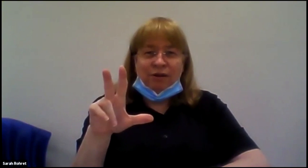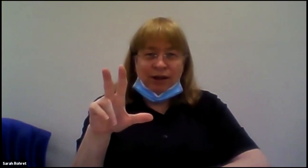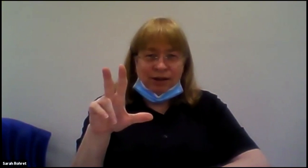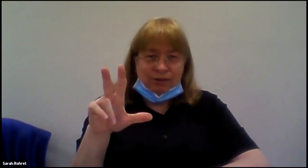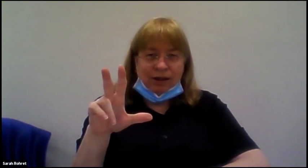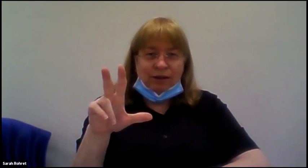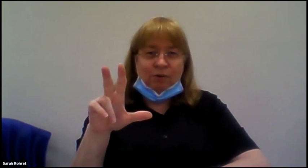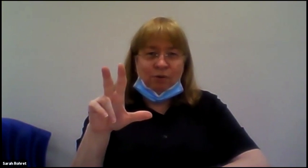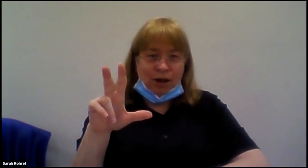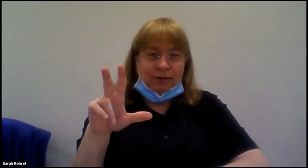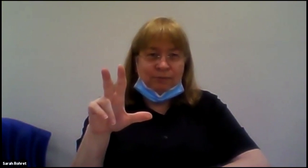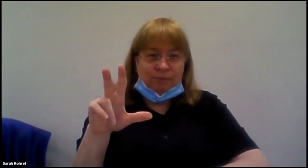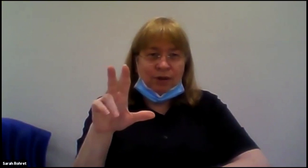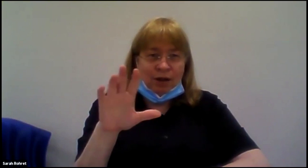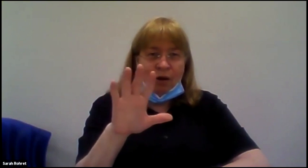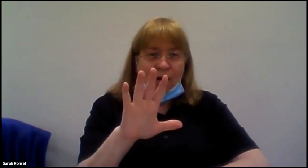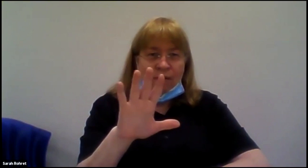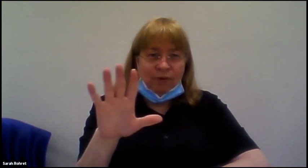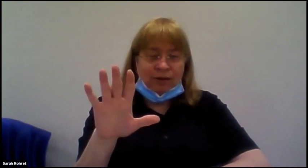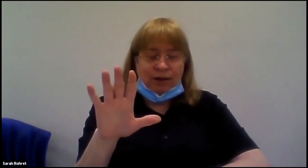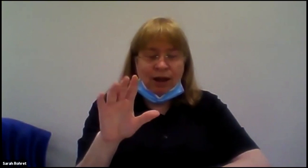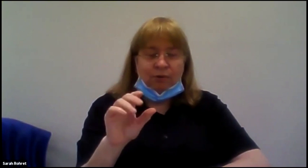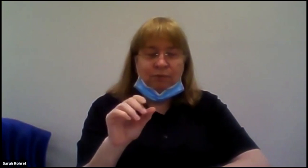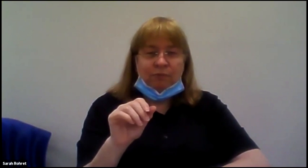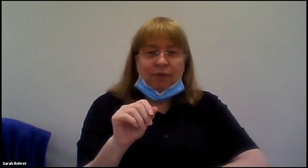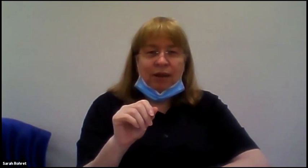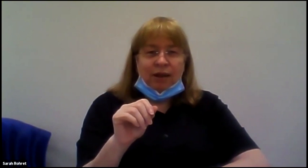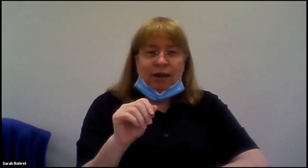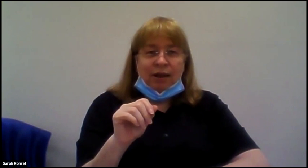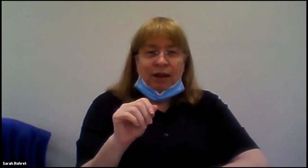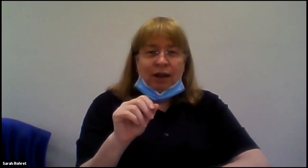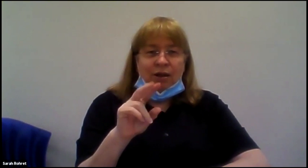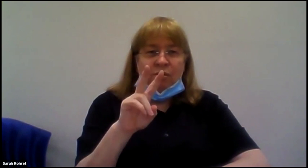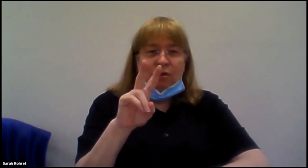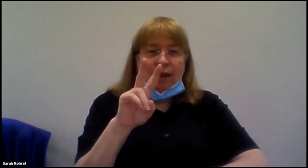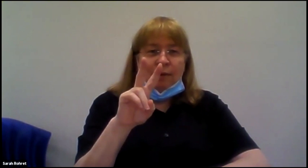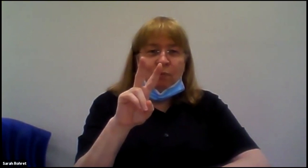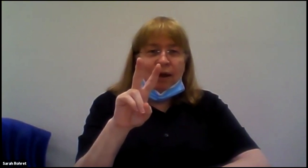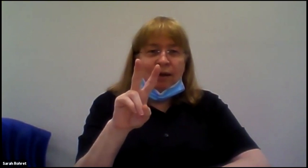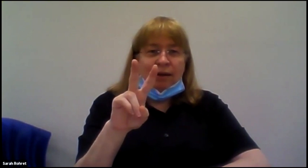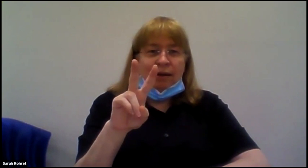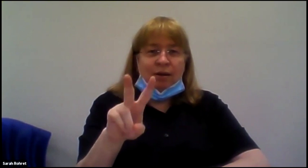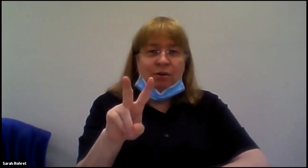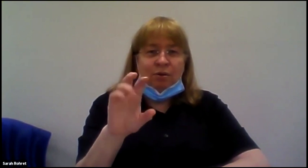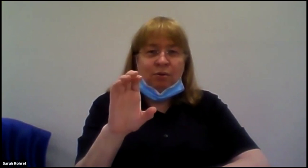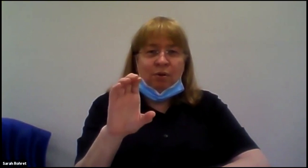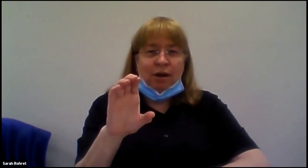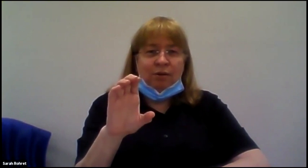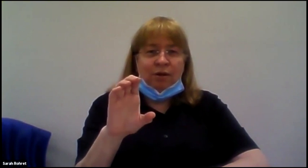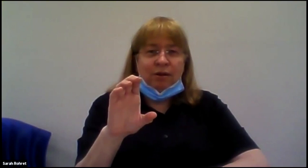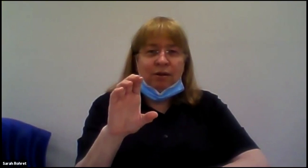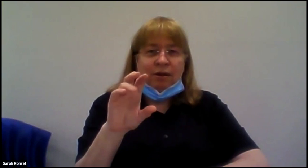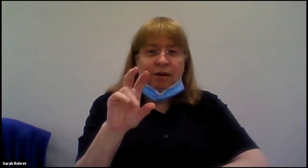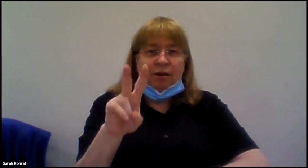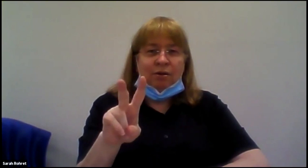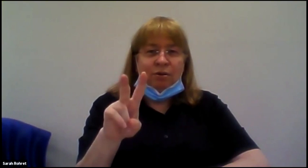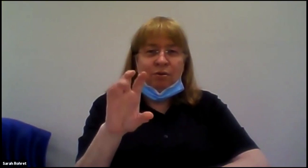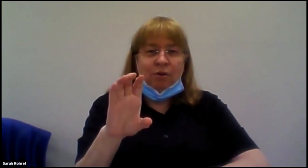103, and so on. They all face about. You do the same way. 200,